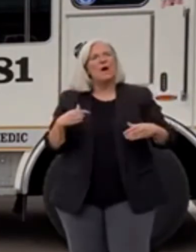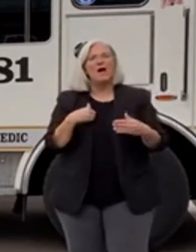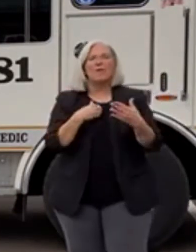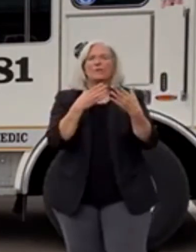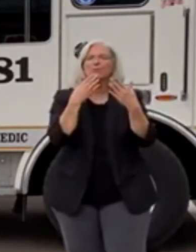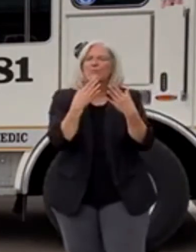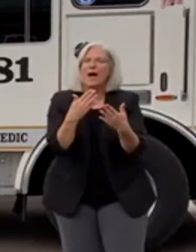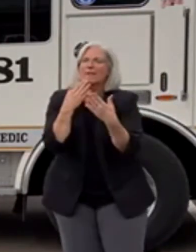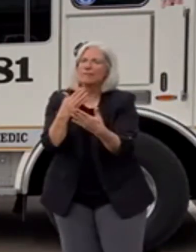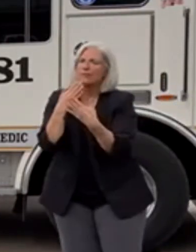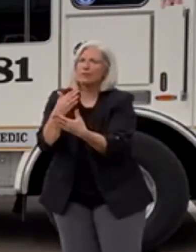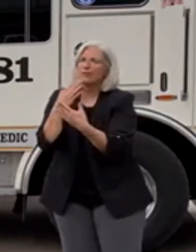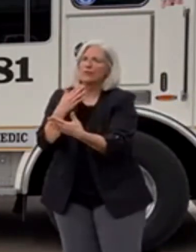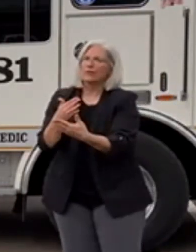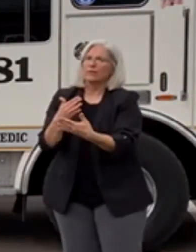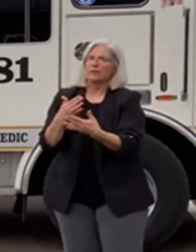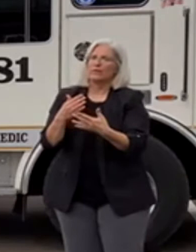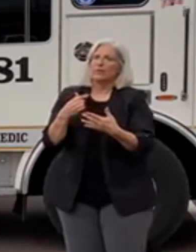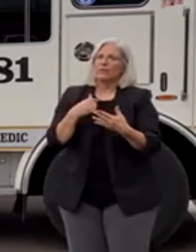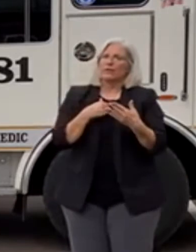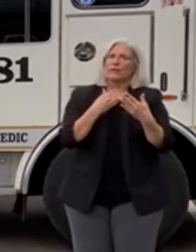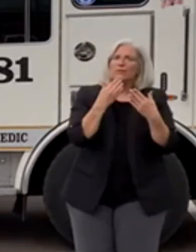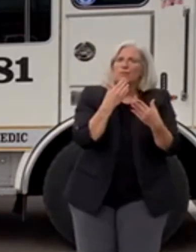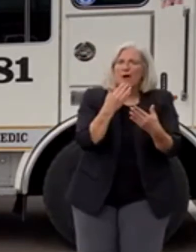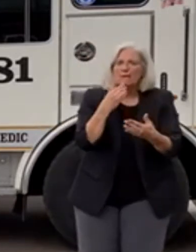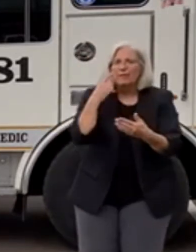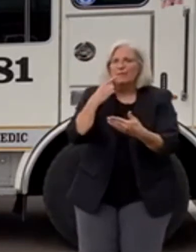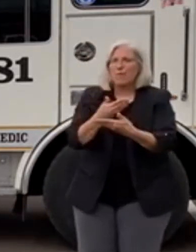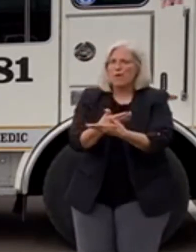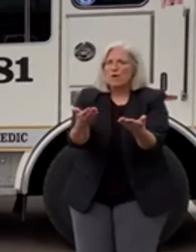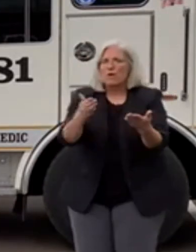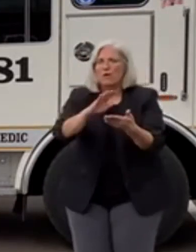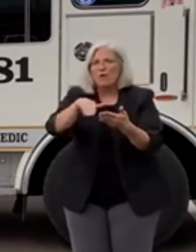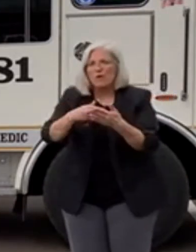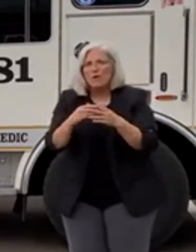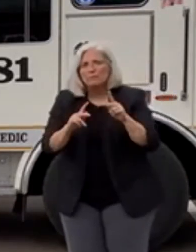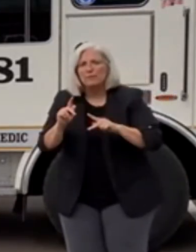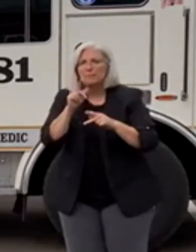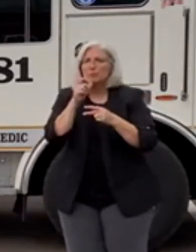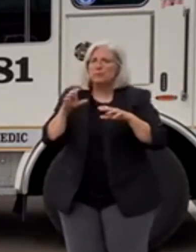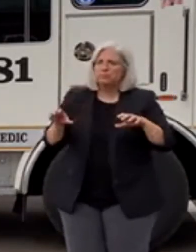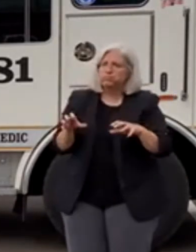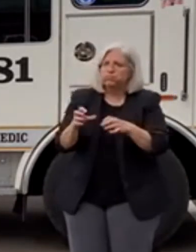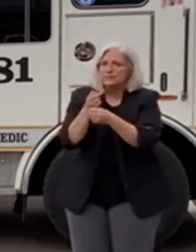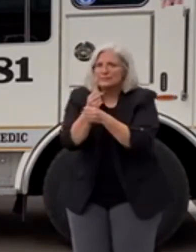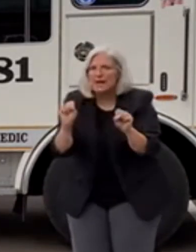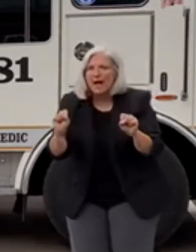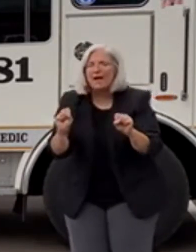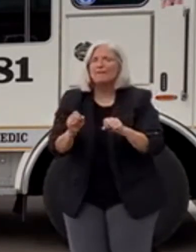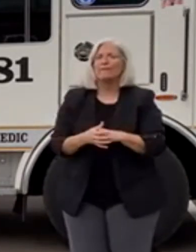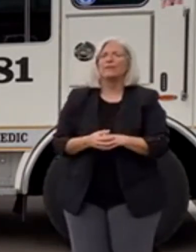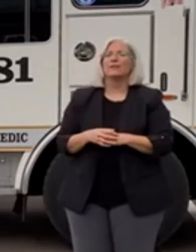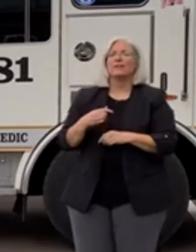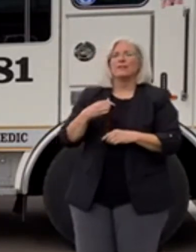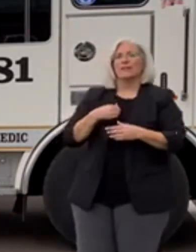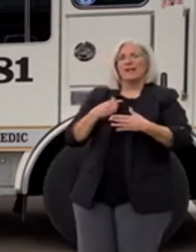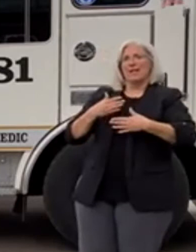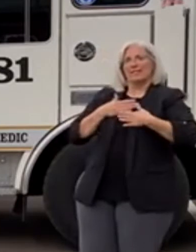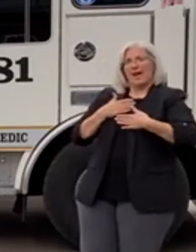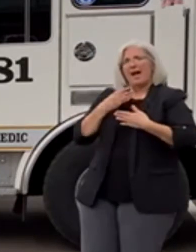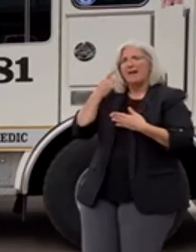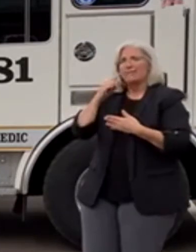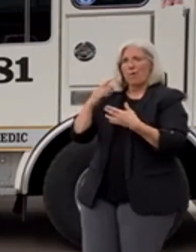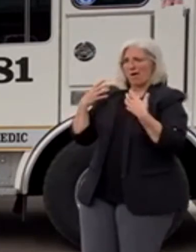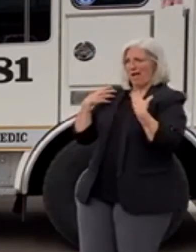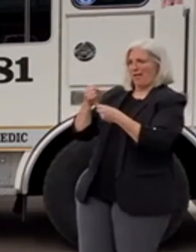to each of you who've really done what you can to keep yourselves and your family safe. I'm grateful to the healthcare workers who haven't missed